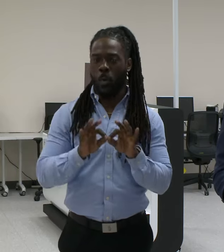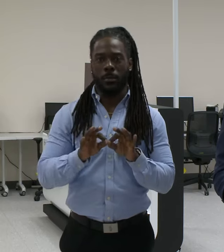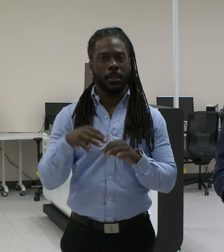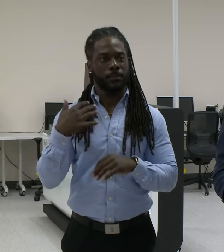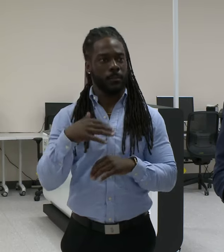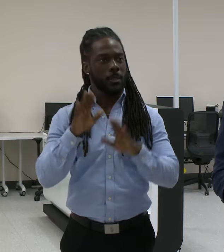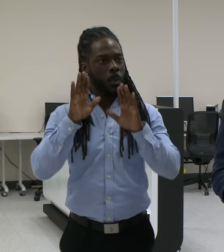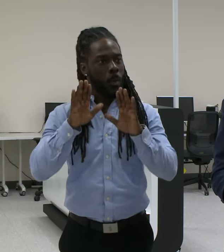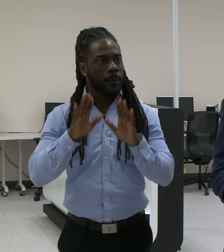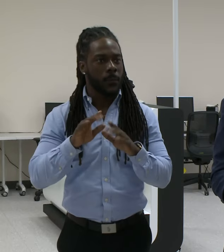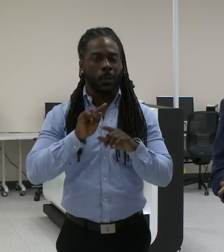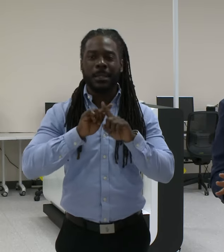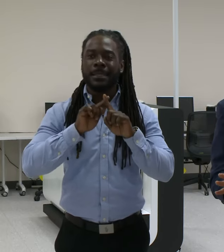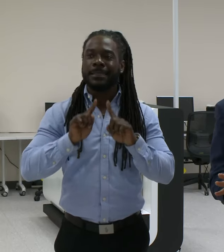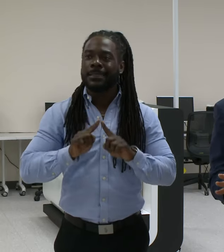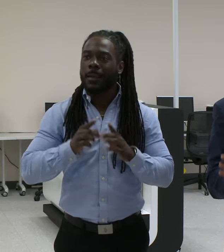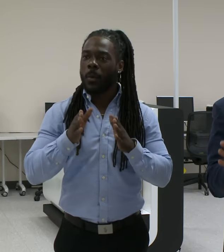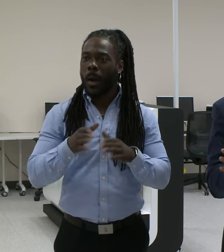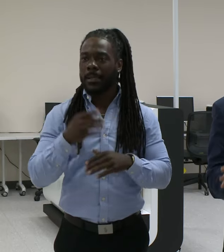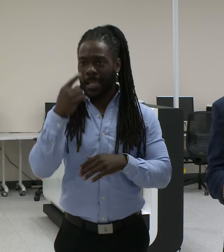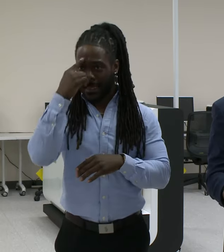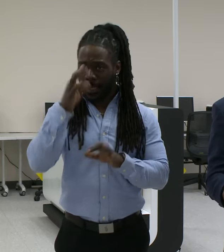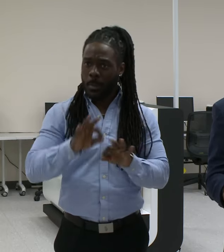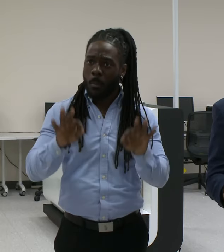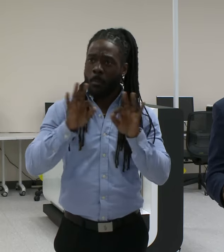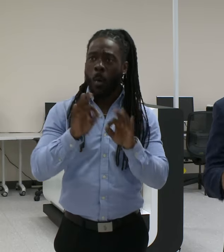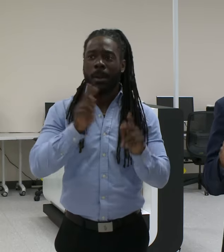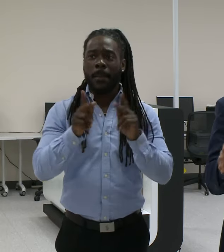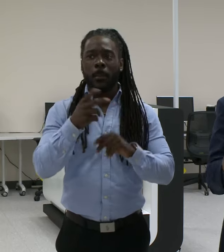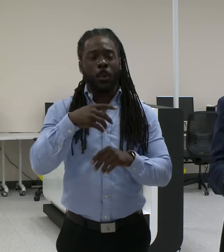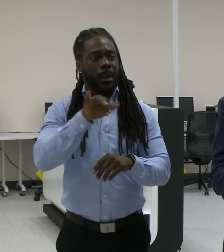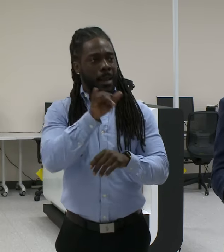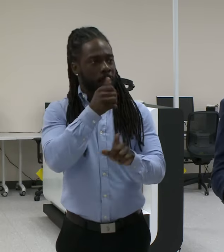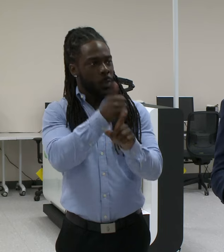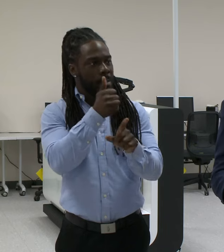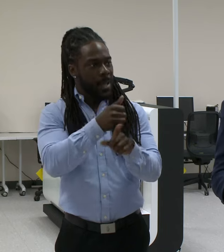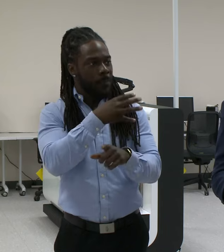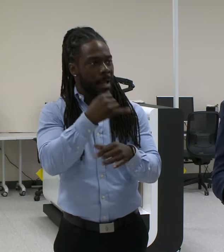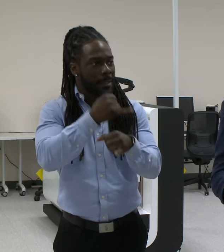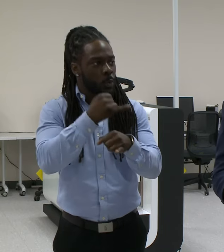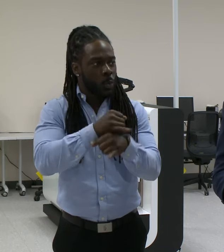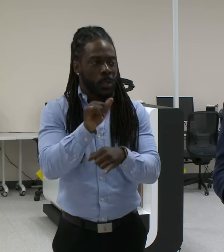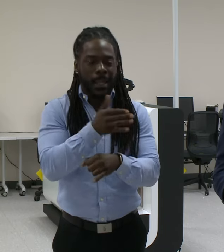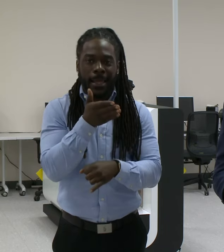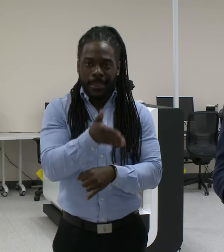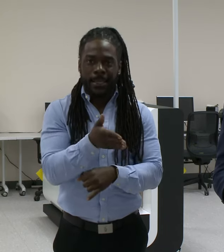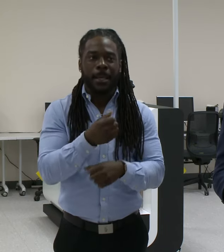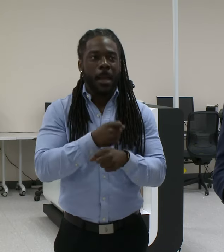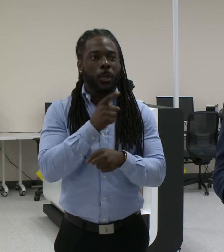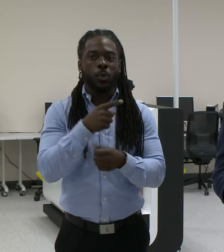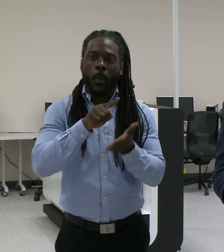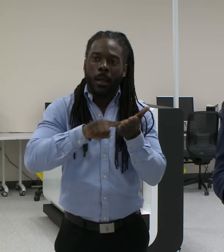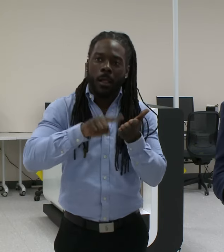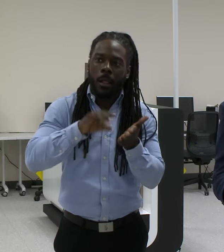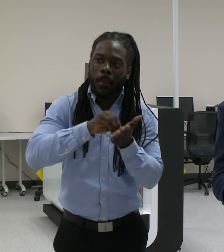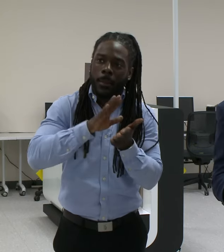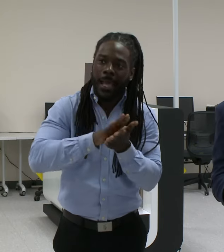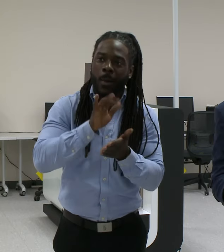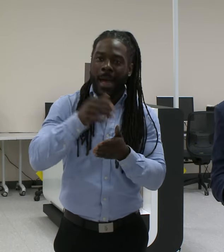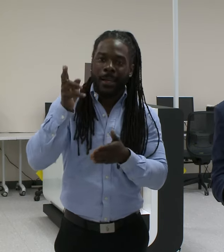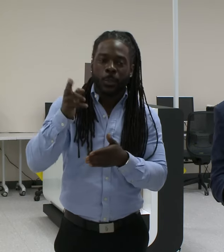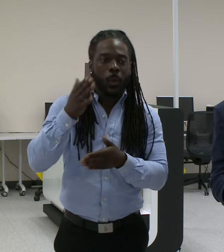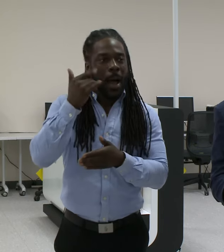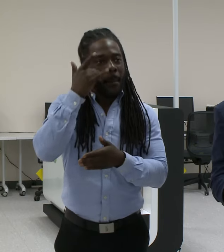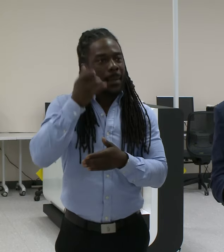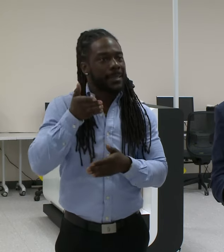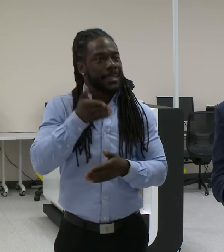in a lot of ways. And I think it's critical that people like you and an institution like this is making sure that we track that history, because this